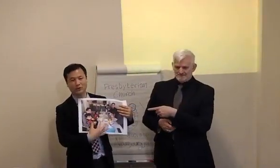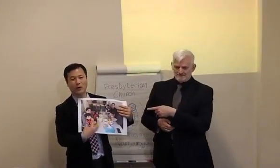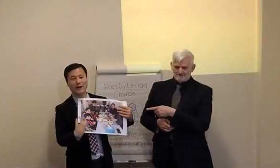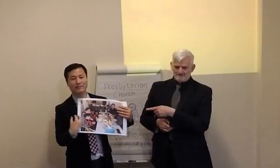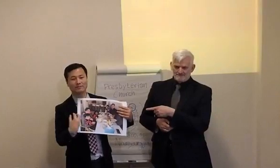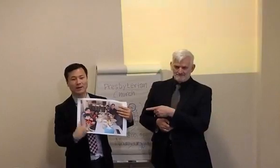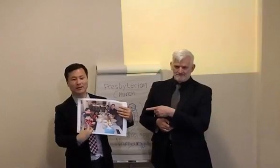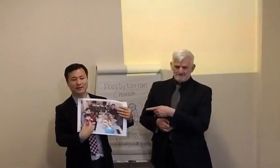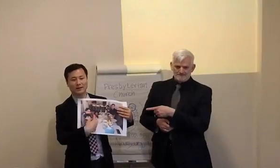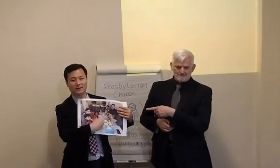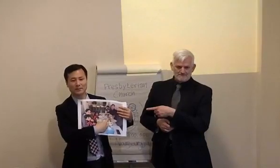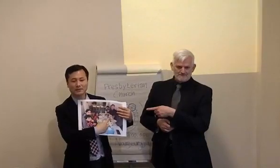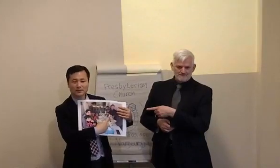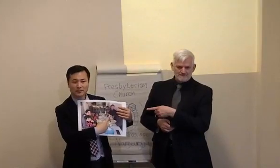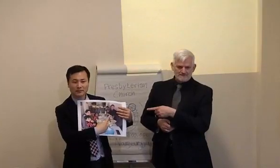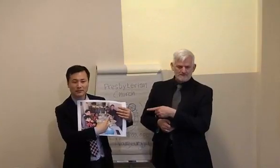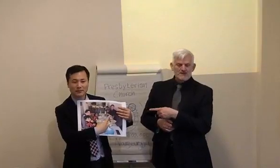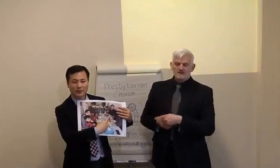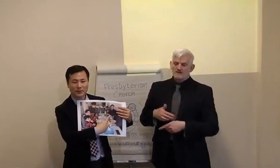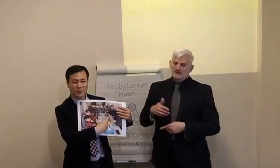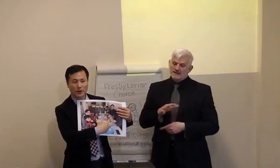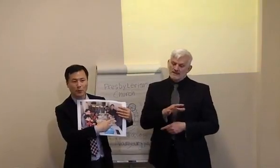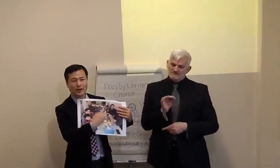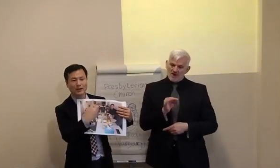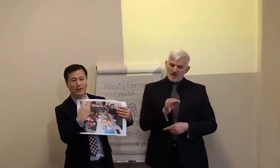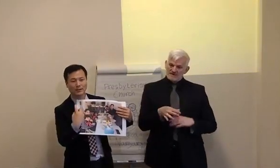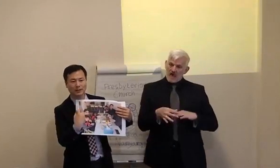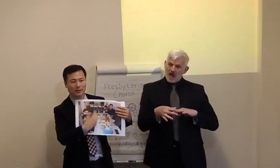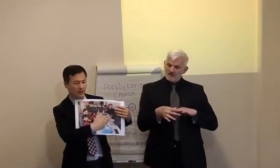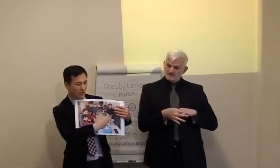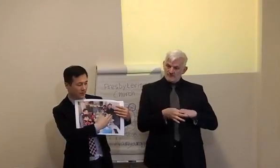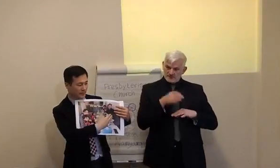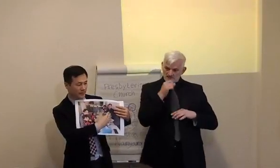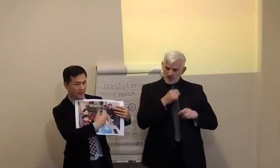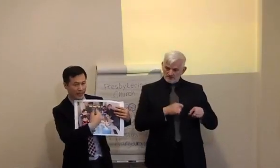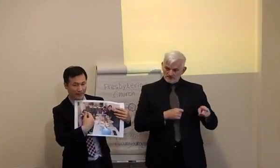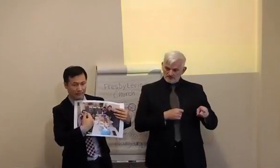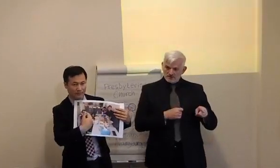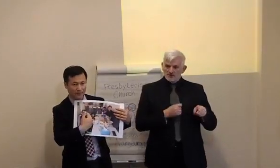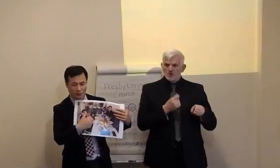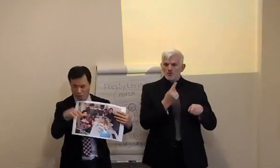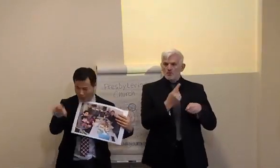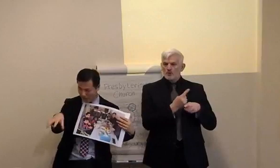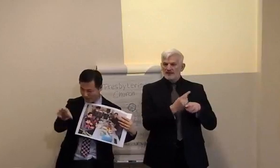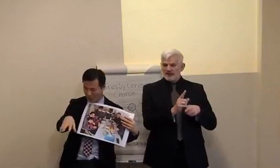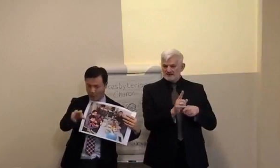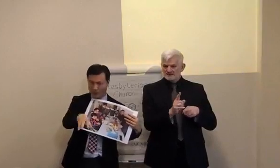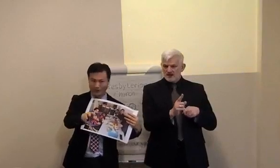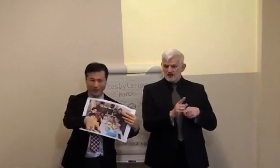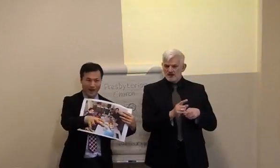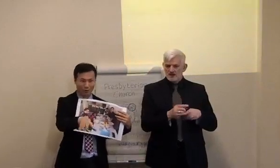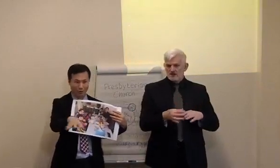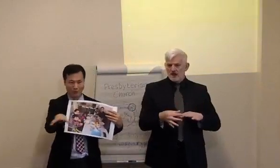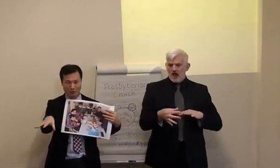So I invited the husband. Week later, husband came to check whether they are good people or